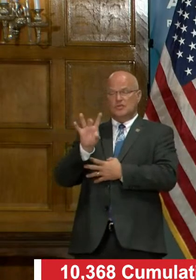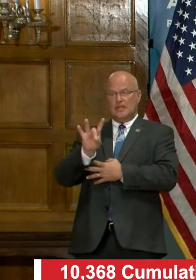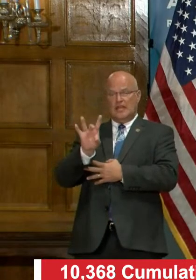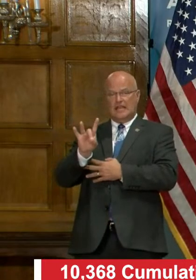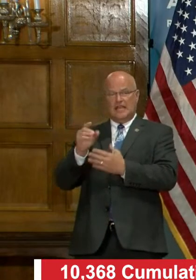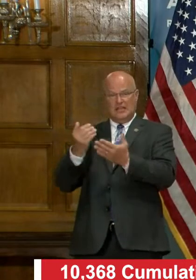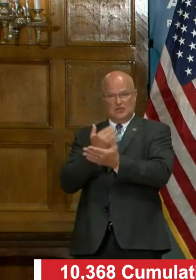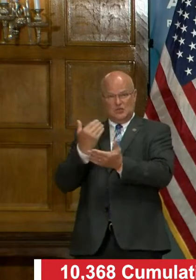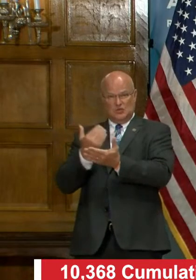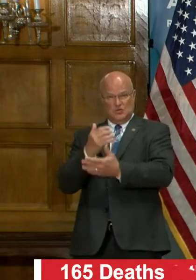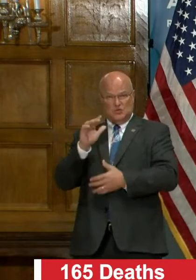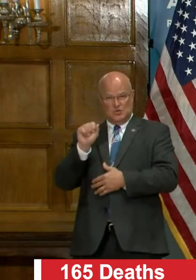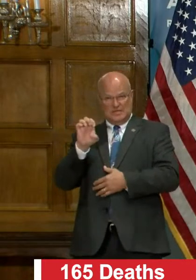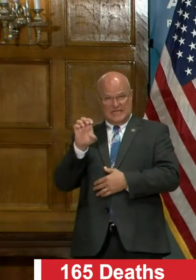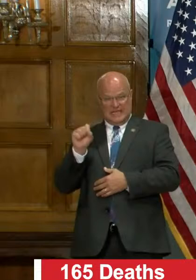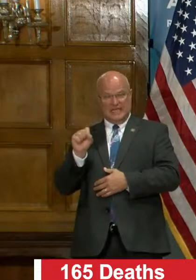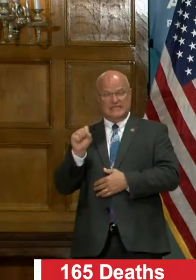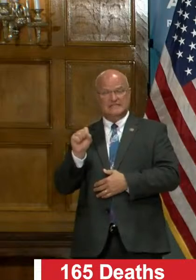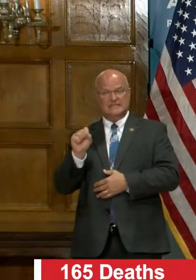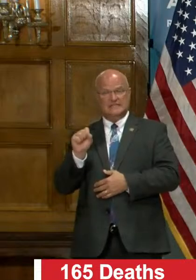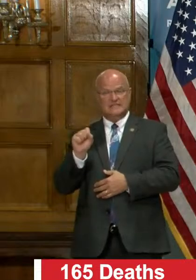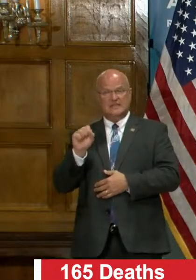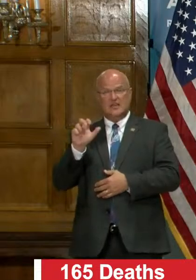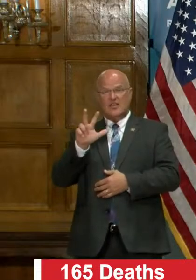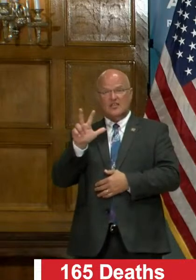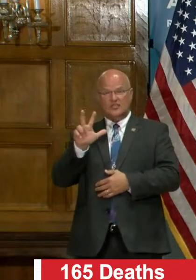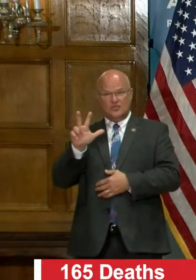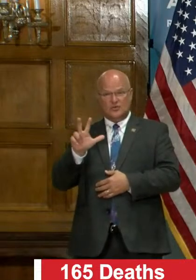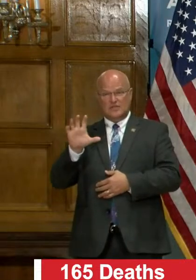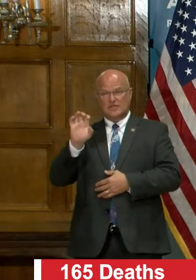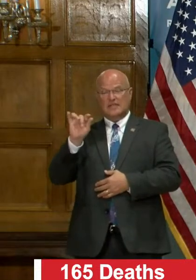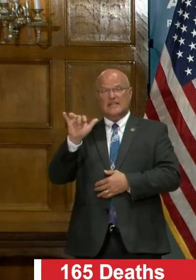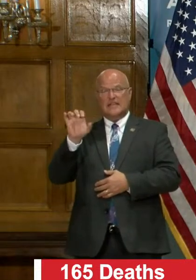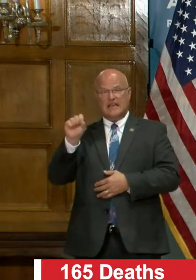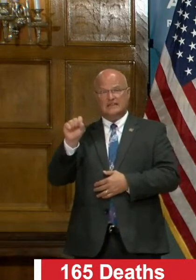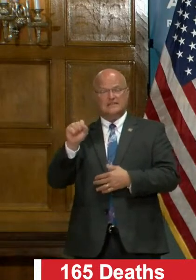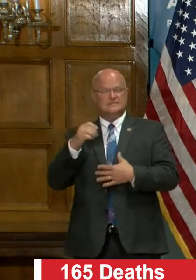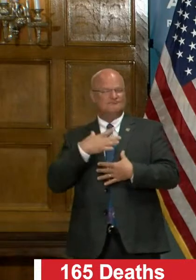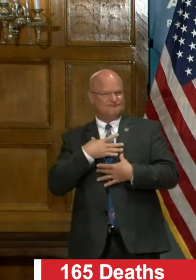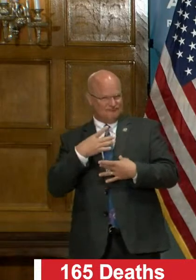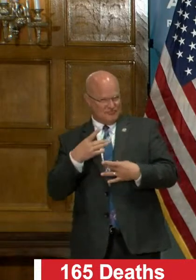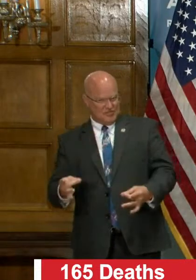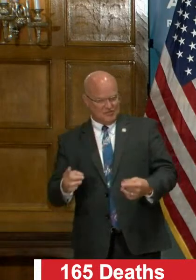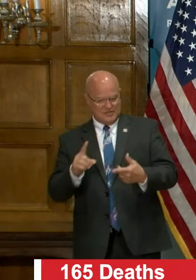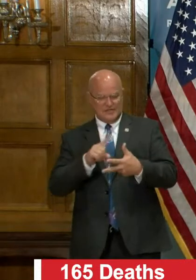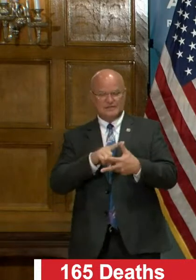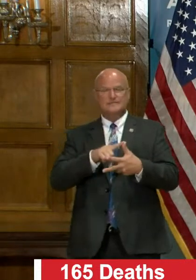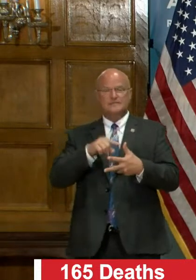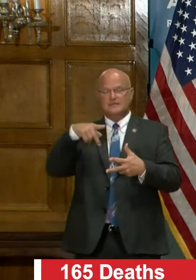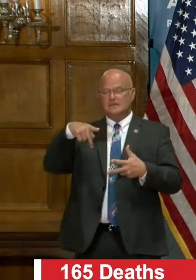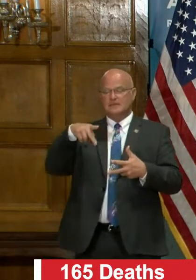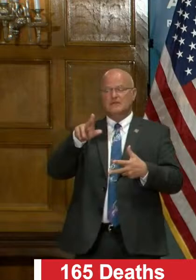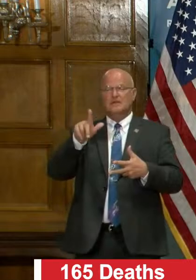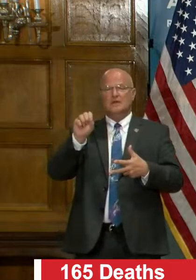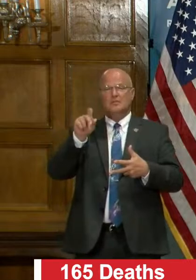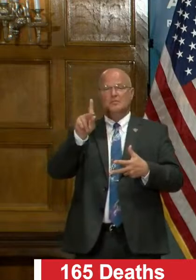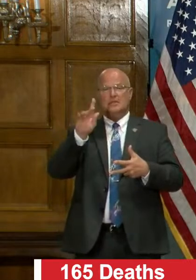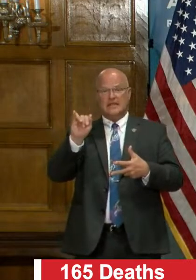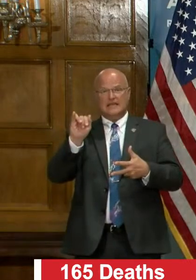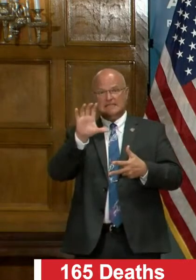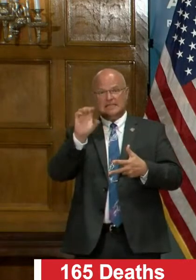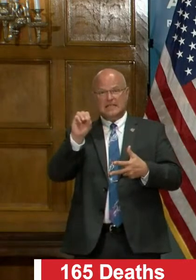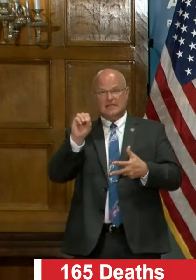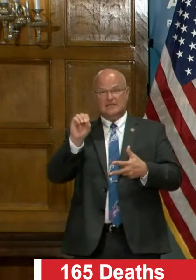288 new cases, 3 counties predominate, which is interesting that Pulaski County has 51